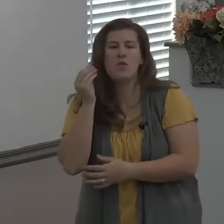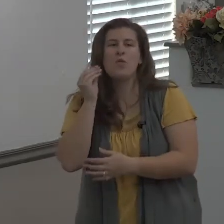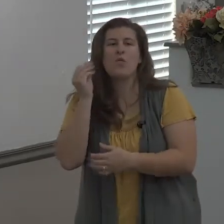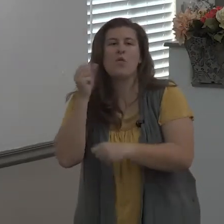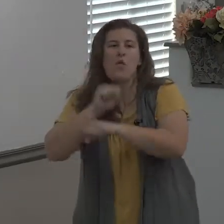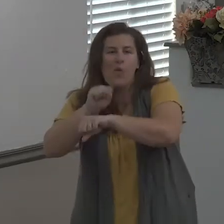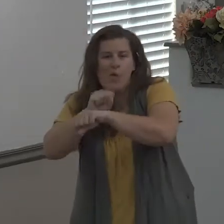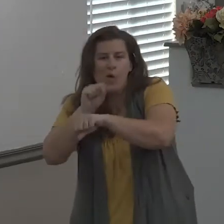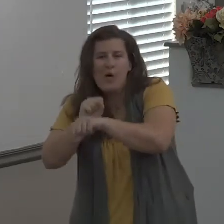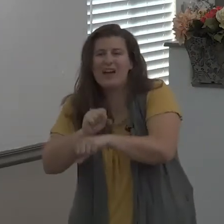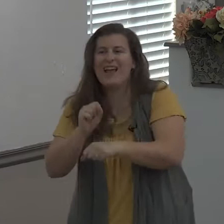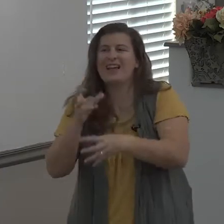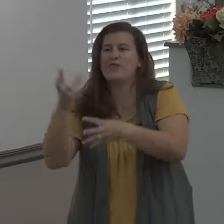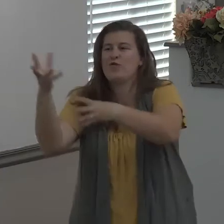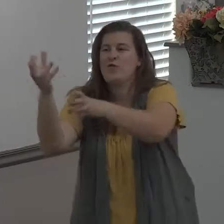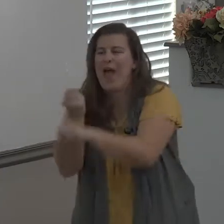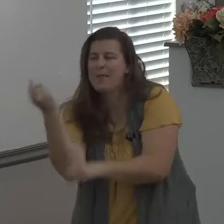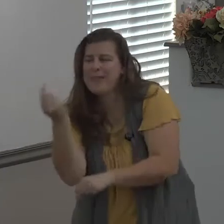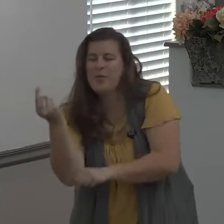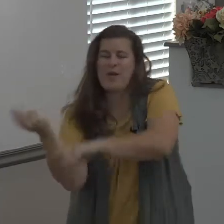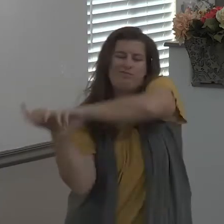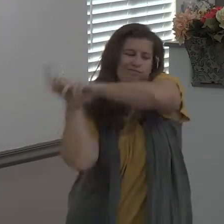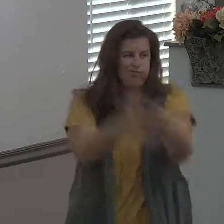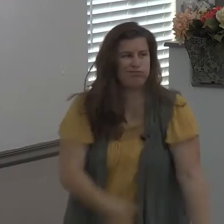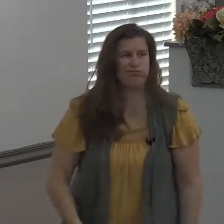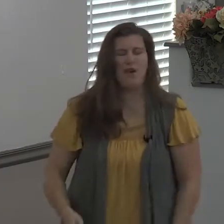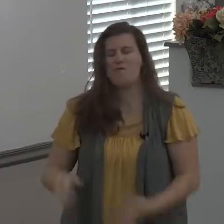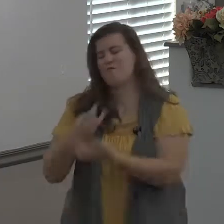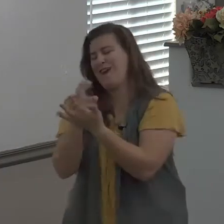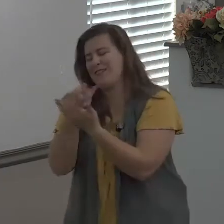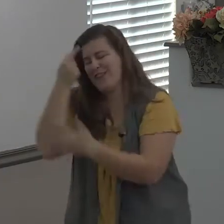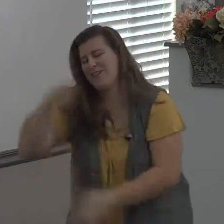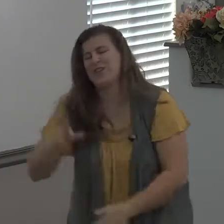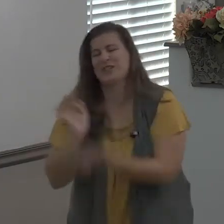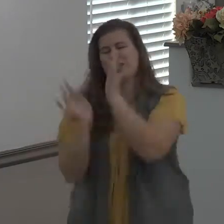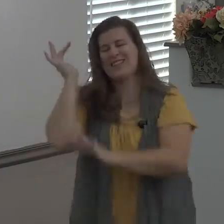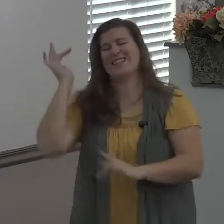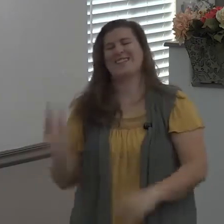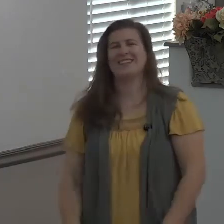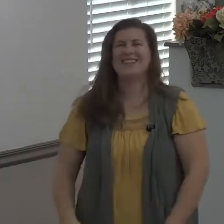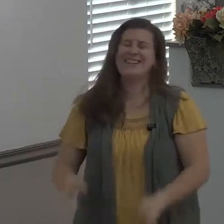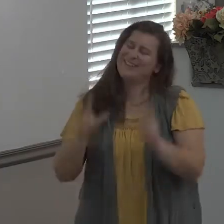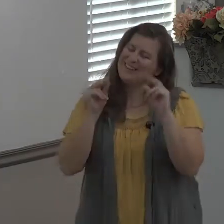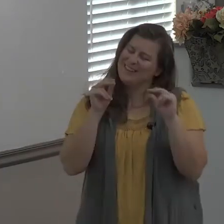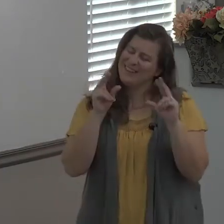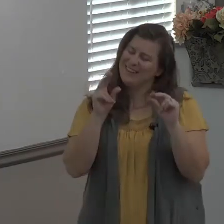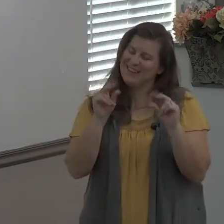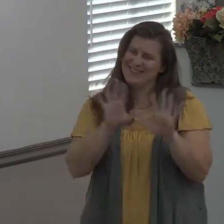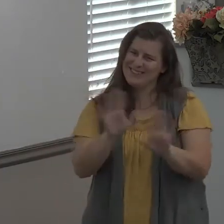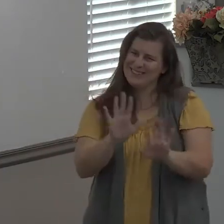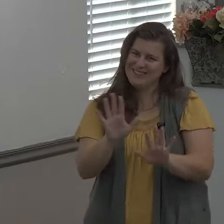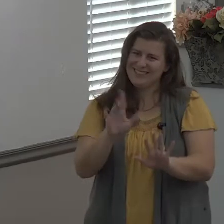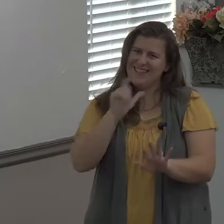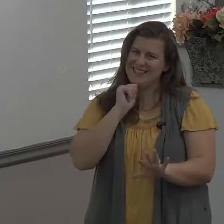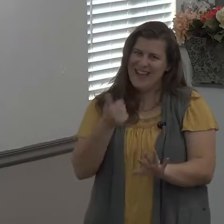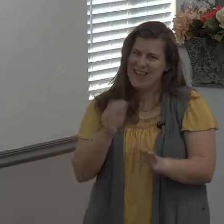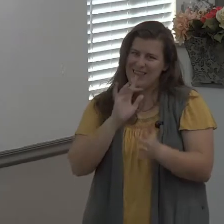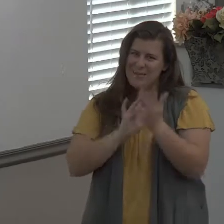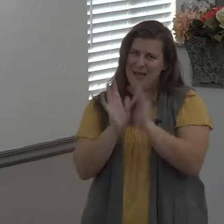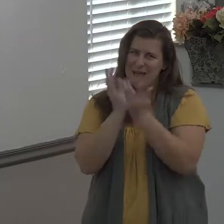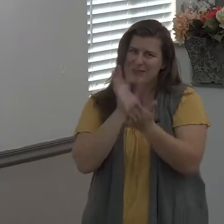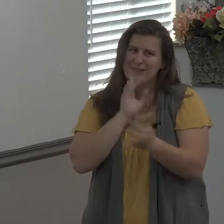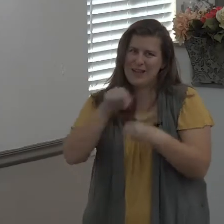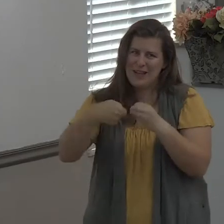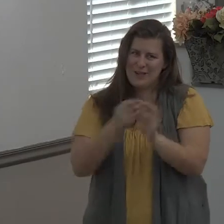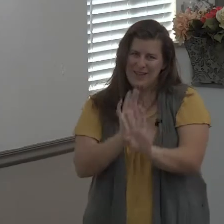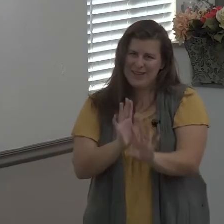down. You know, you're walking to work tomorrow and you just go pick somebody up, some reprobate, just throw them down off the ground and walk away, wrestling for Jesus,